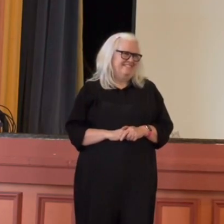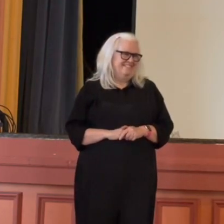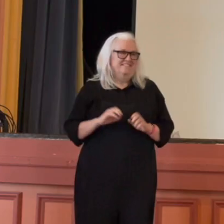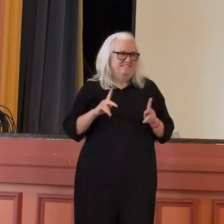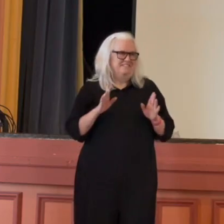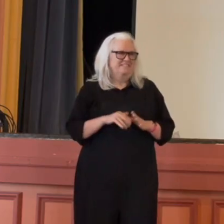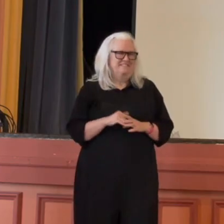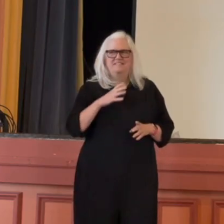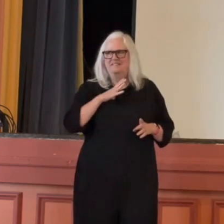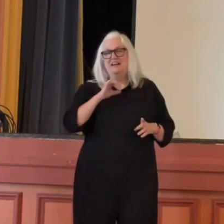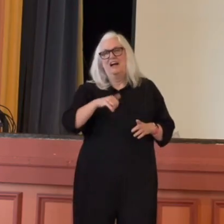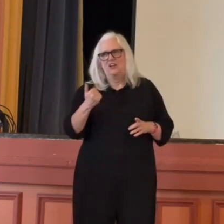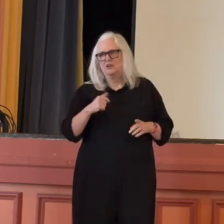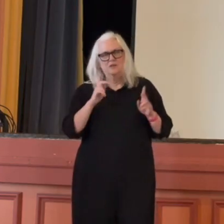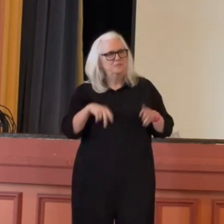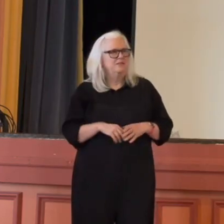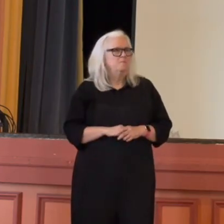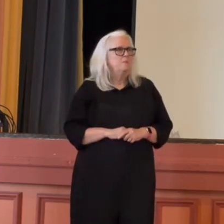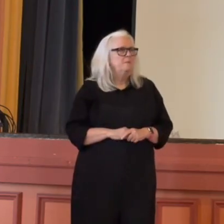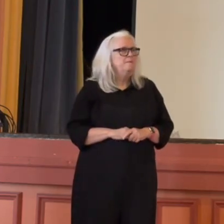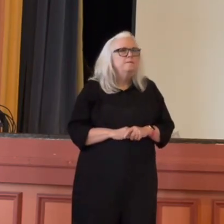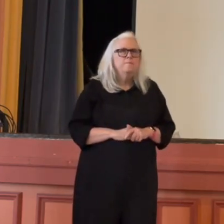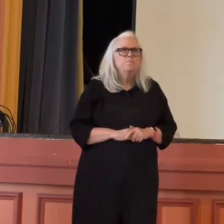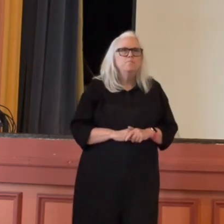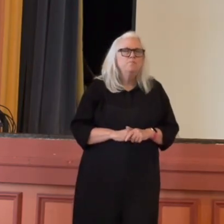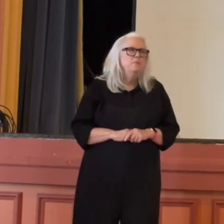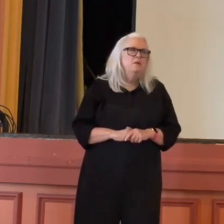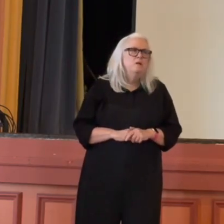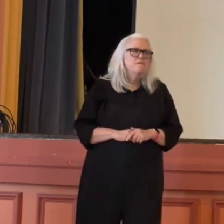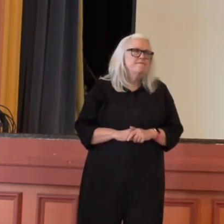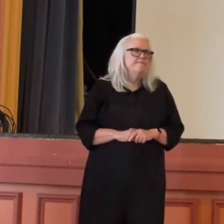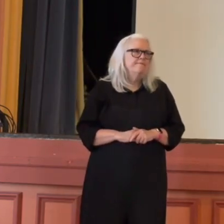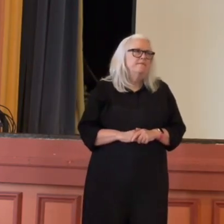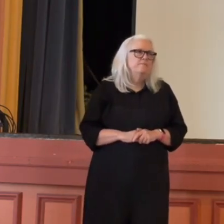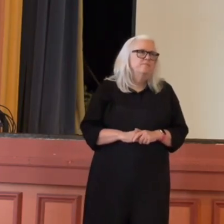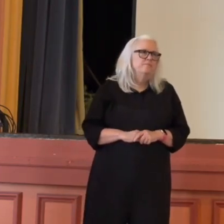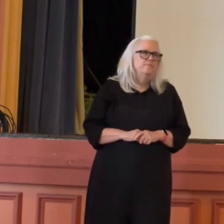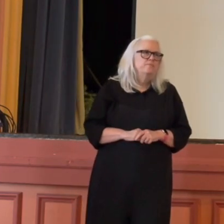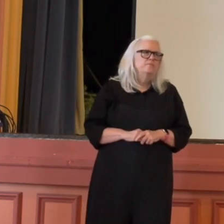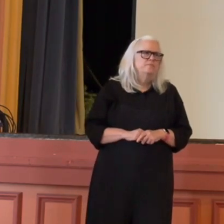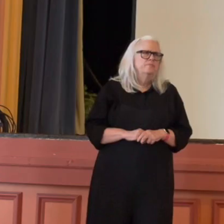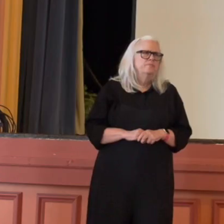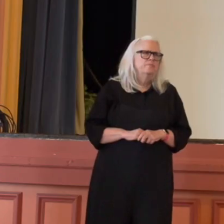Okay. And if the soil side is found to be contaminated,